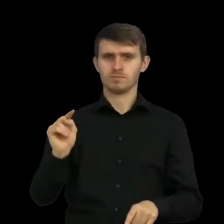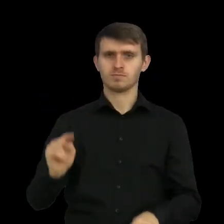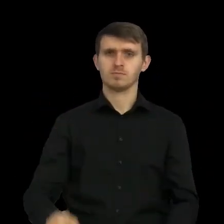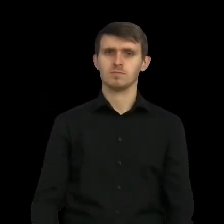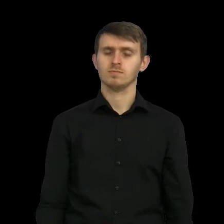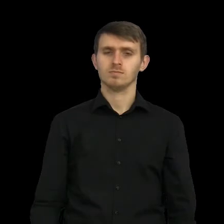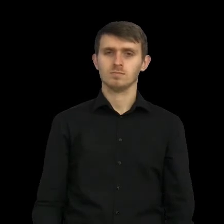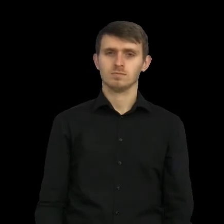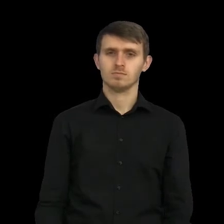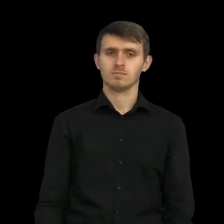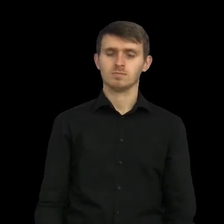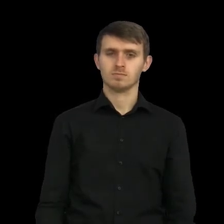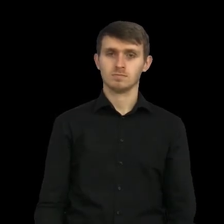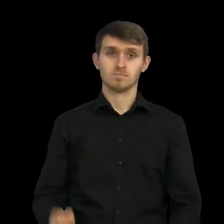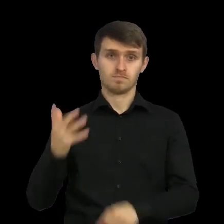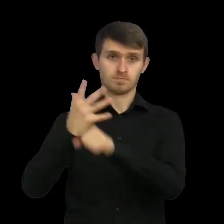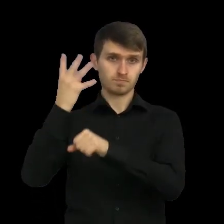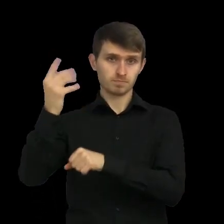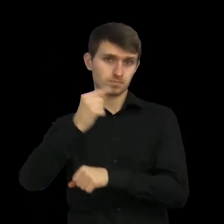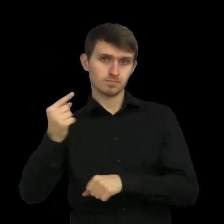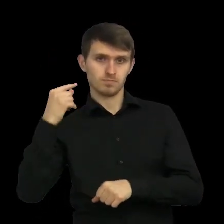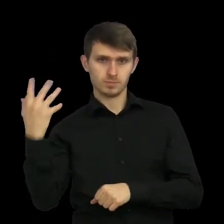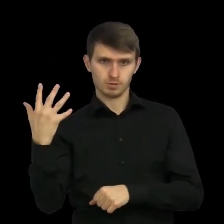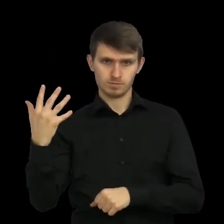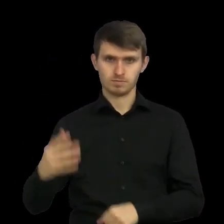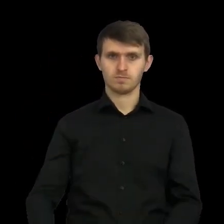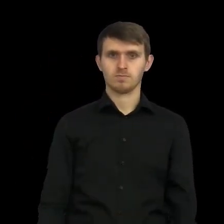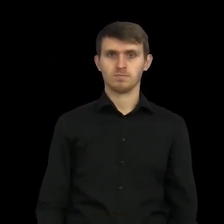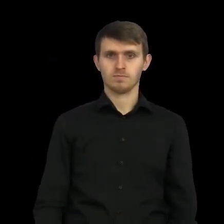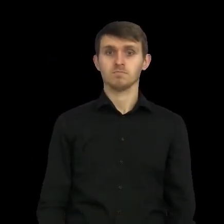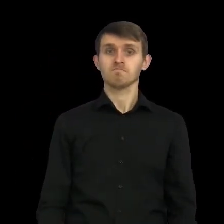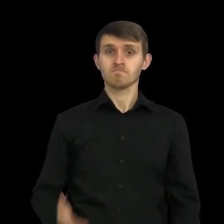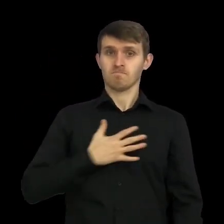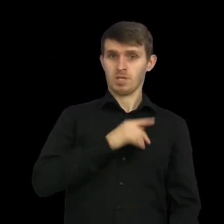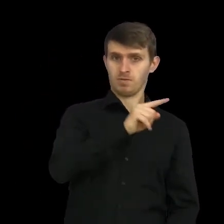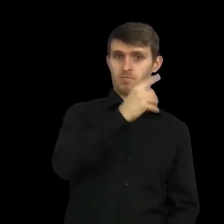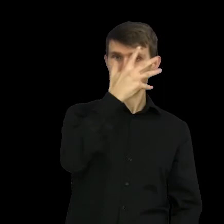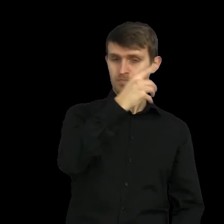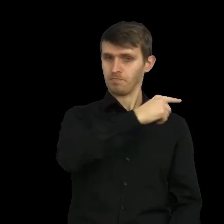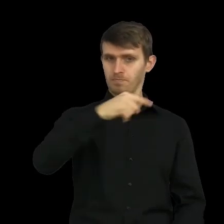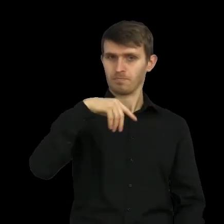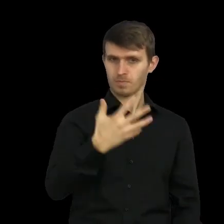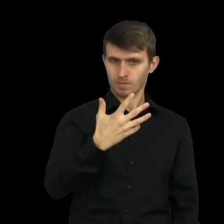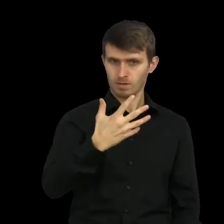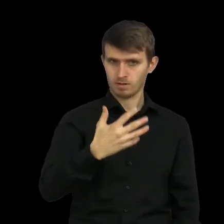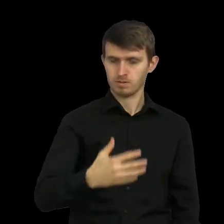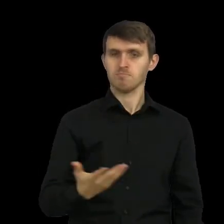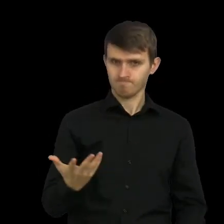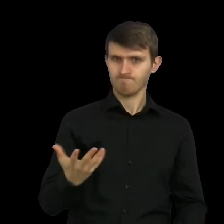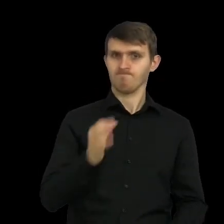the right side of the equation. So we also have to subtract 54 from the right. So we have a plus 5 minus 5. Well, that's just